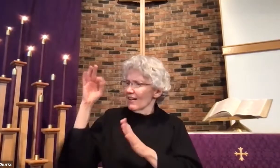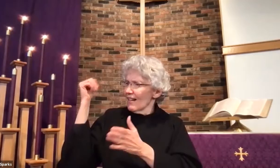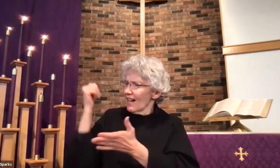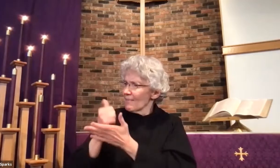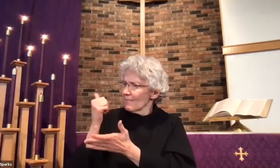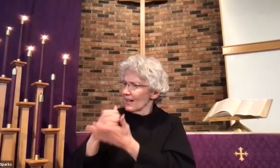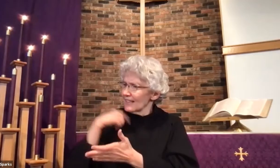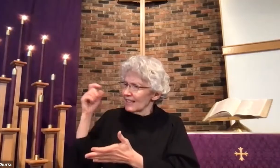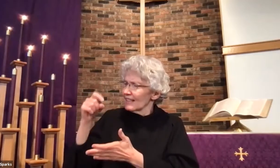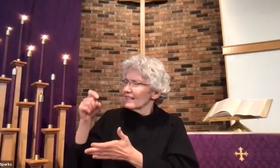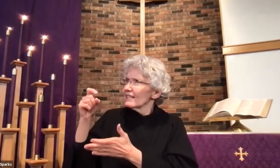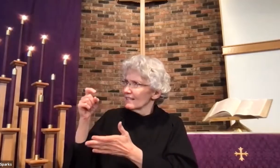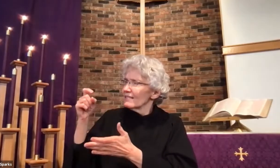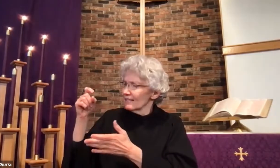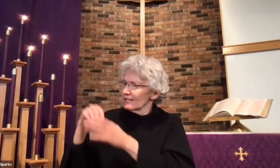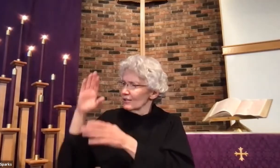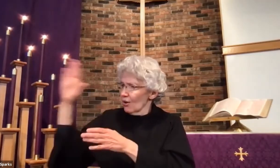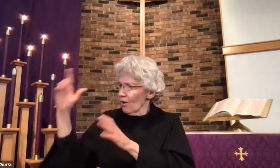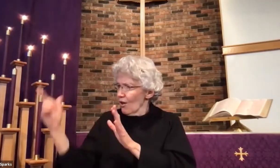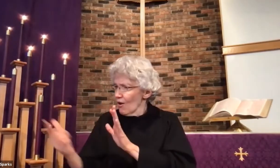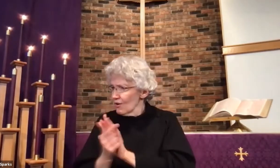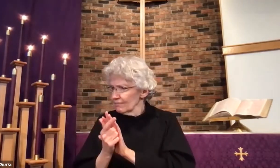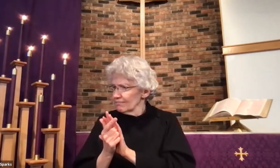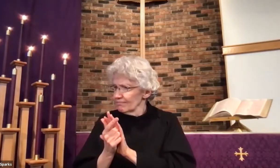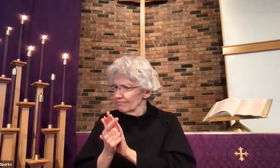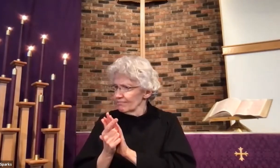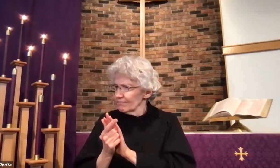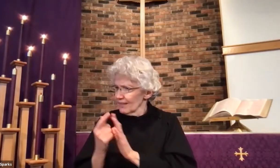Let me find the help I need in your laws.